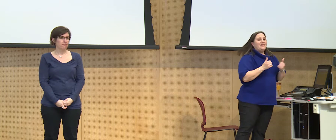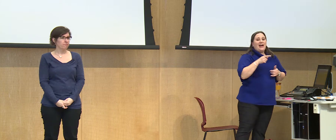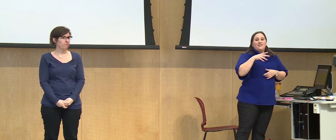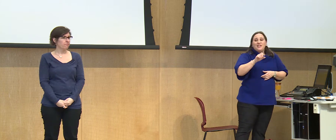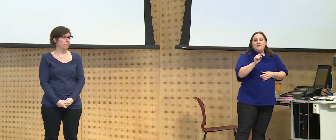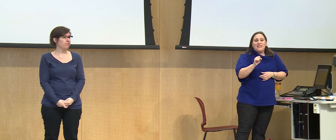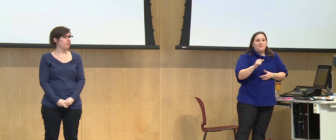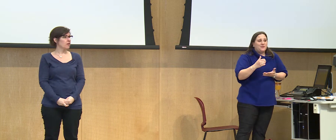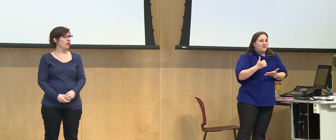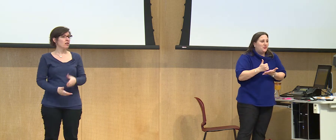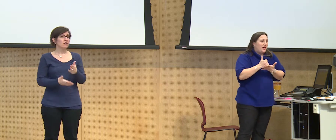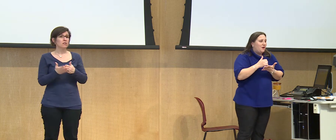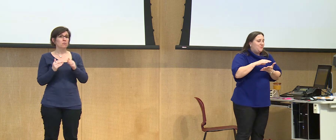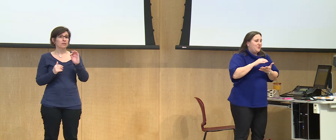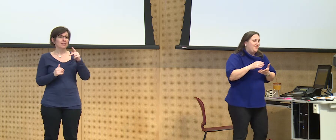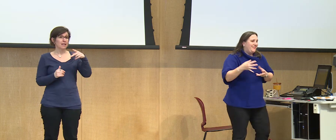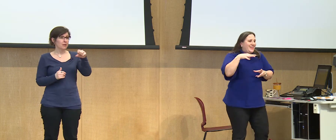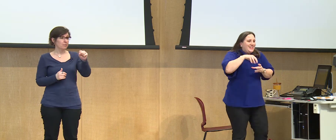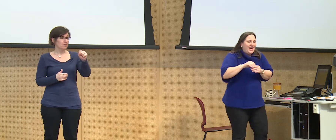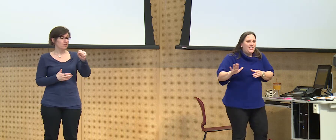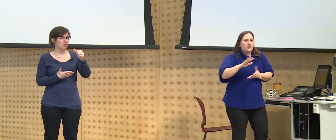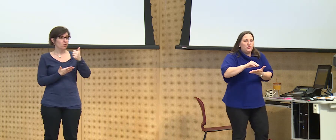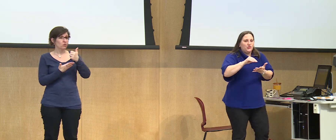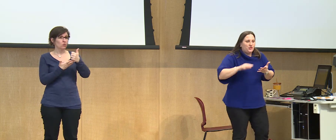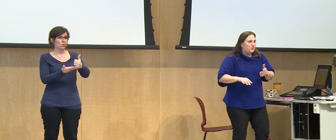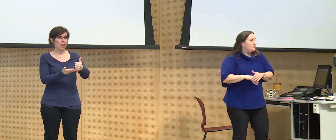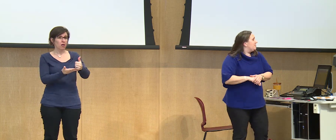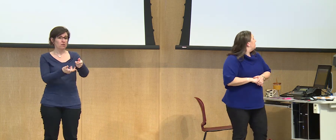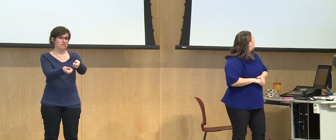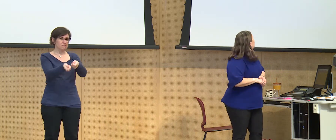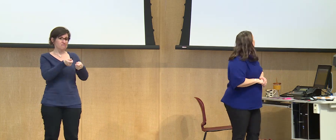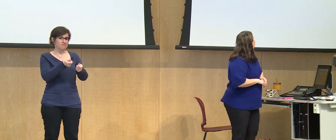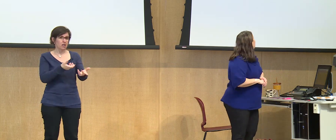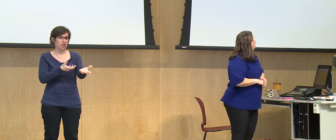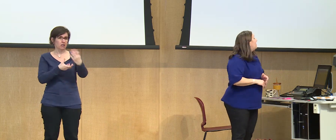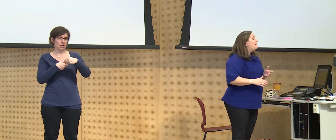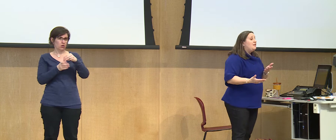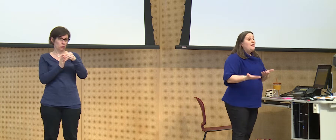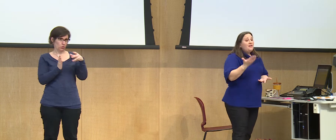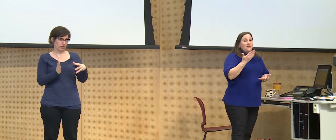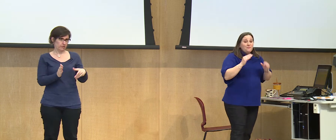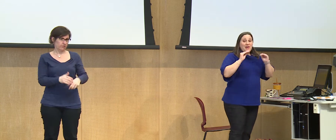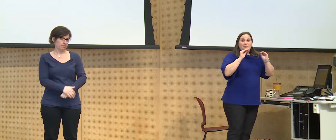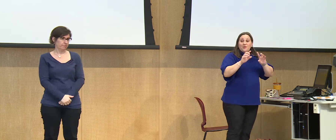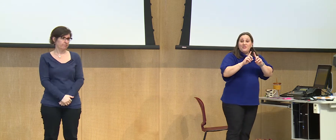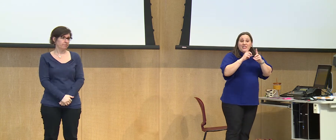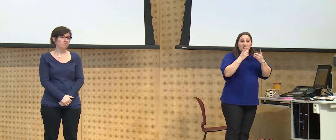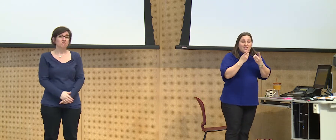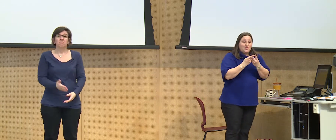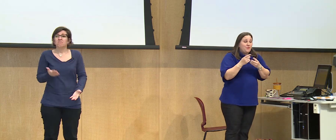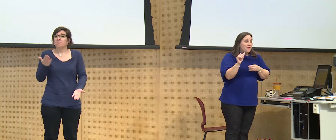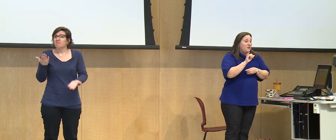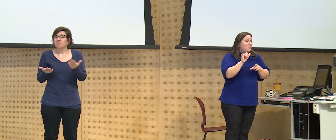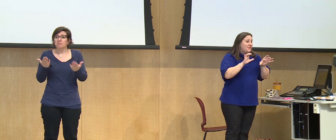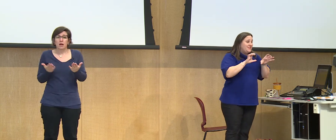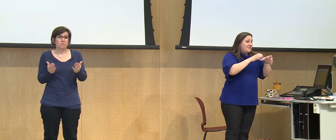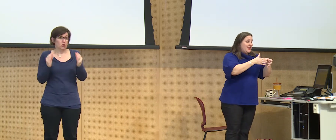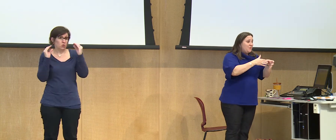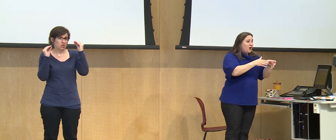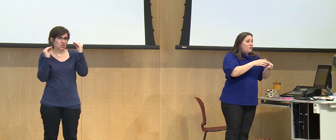now some tips to help engage your students. Maybe you teach in a department where it's the same cohort